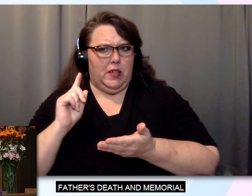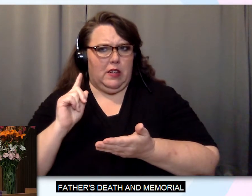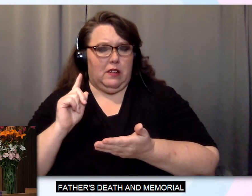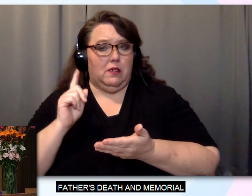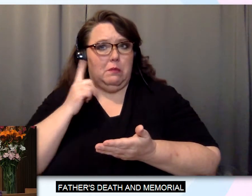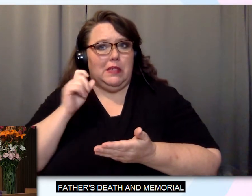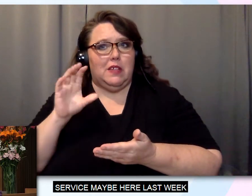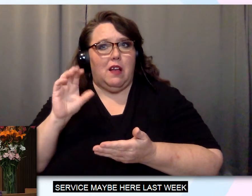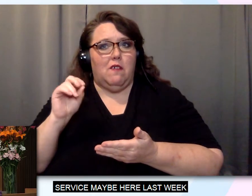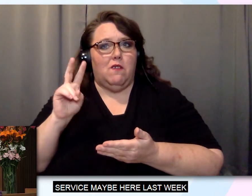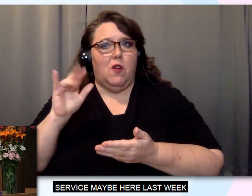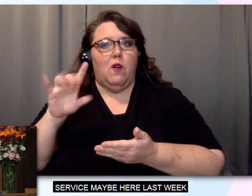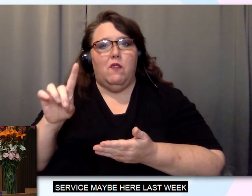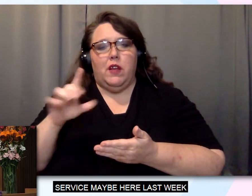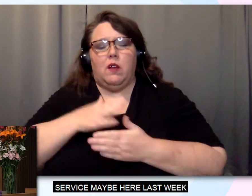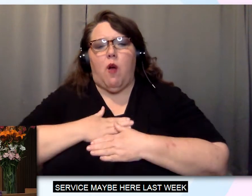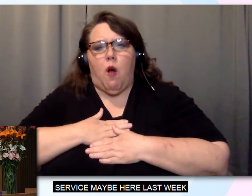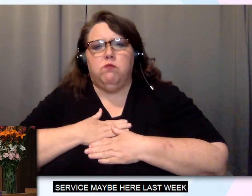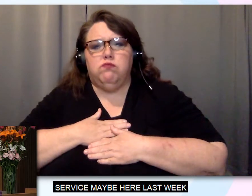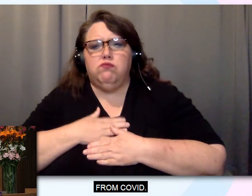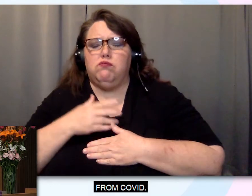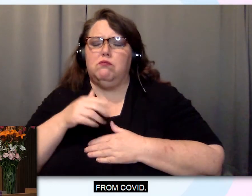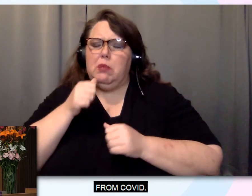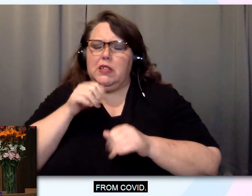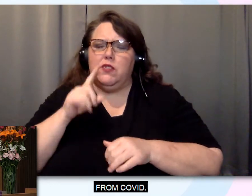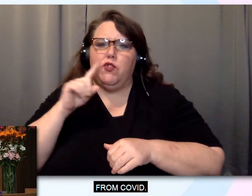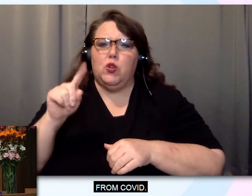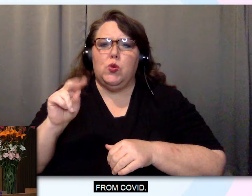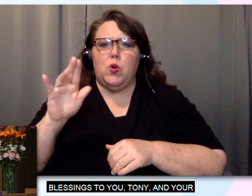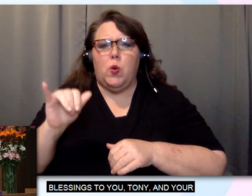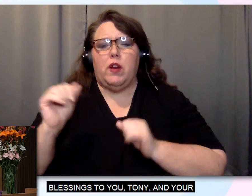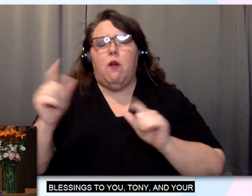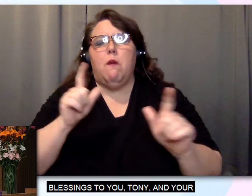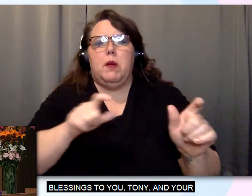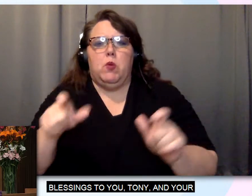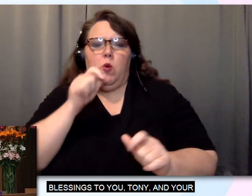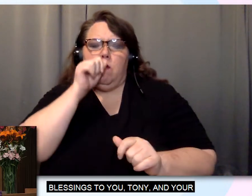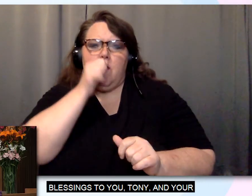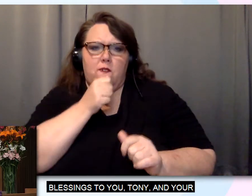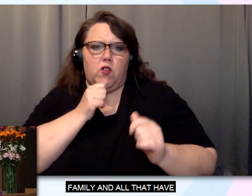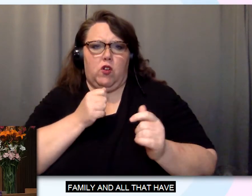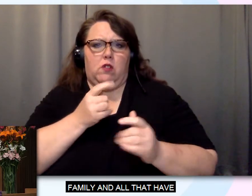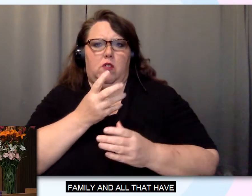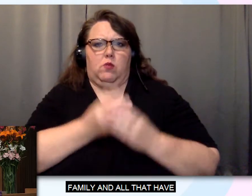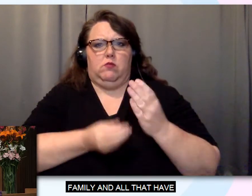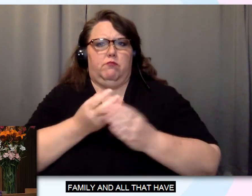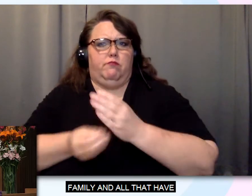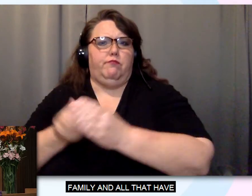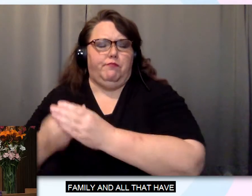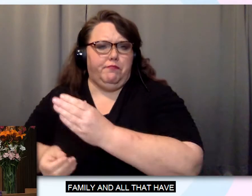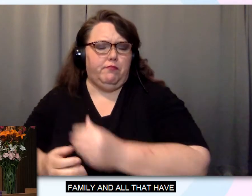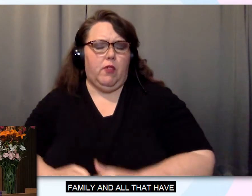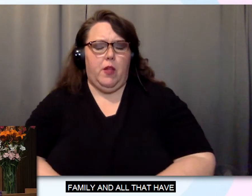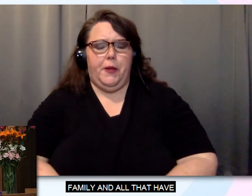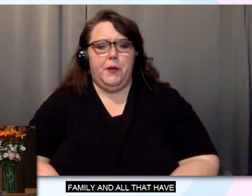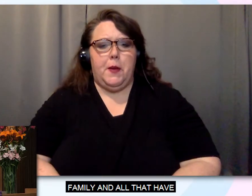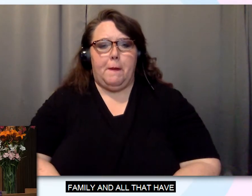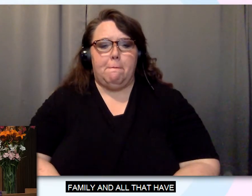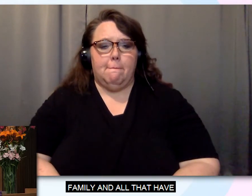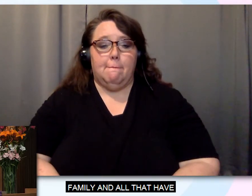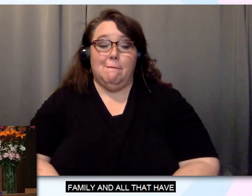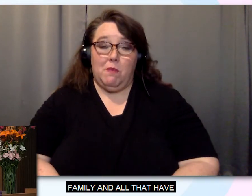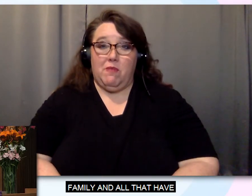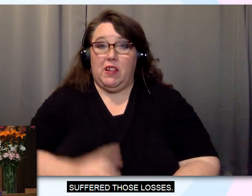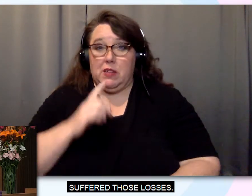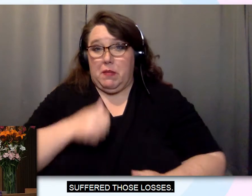last week from COVID. And blessings to you, Tony, and your family and all who have suffered those losses. You know, this